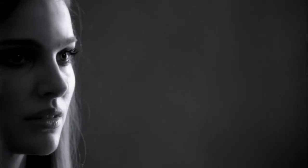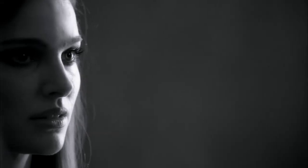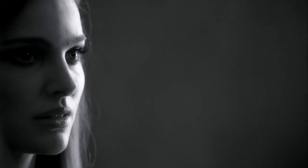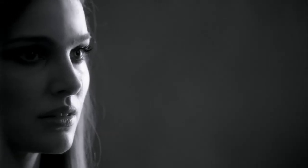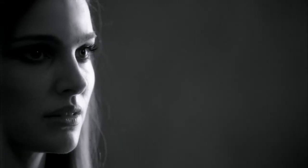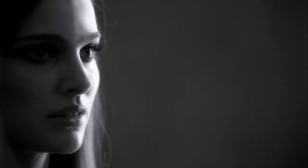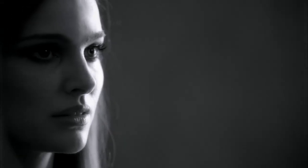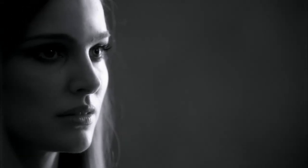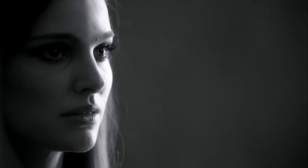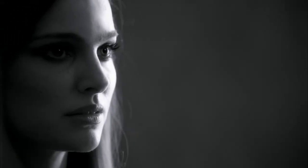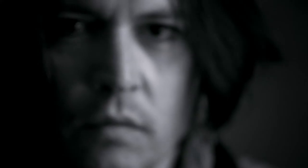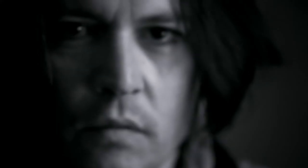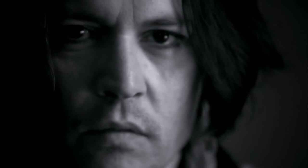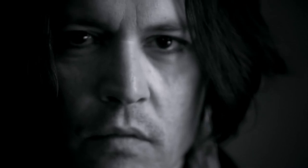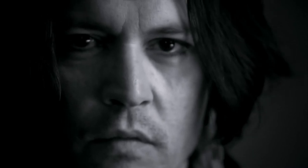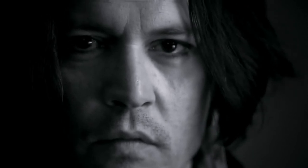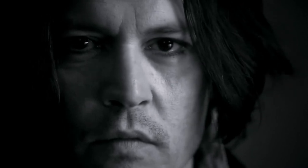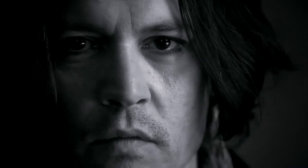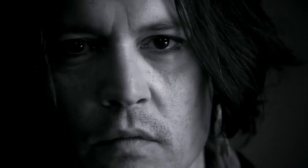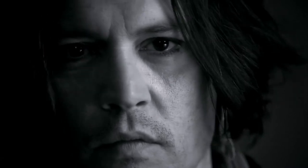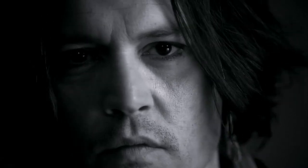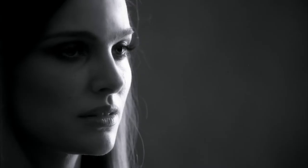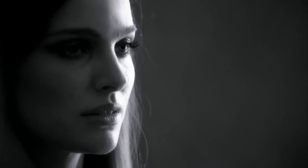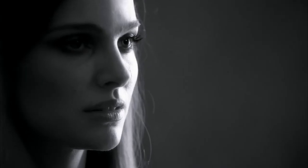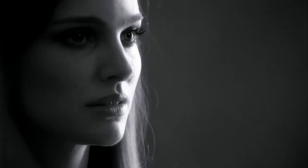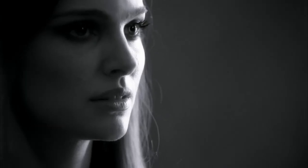and she was right. This love